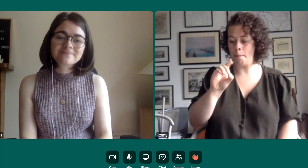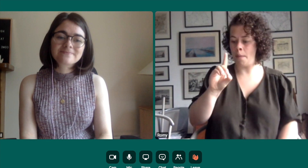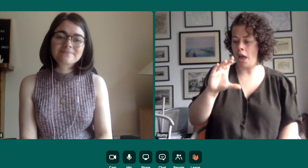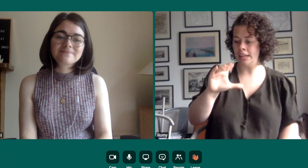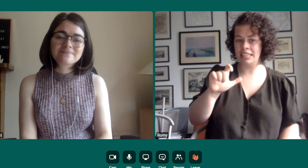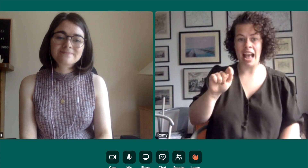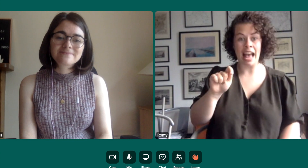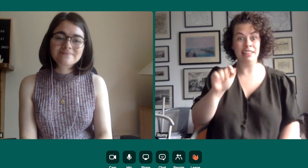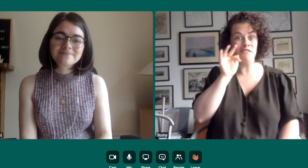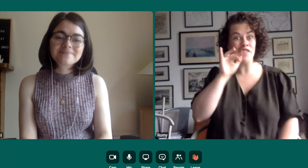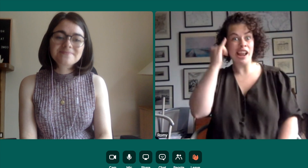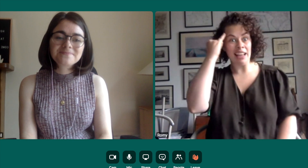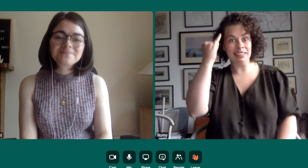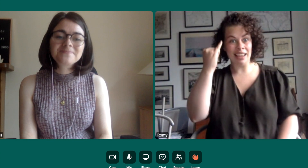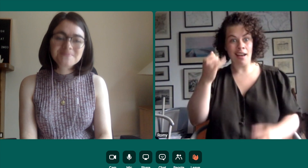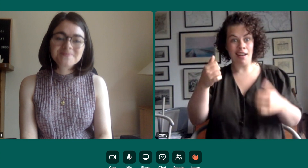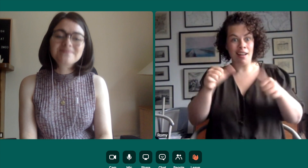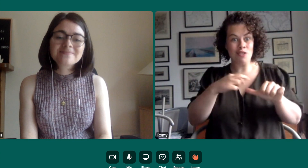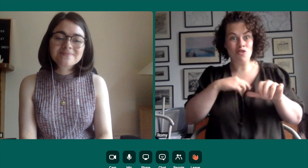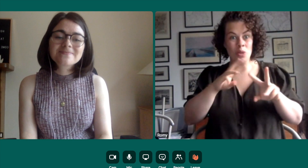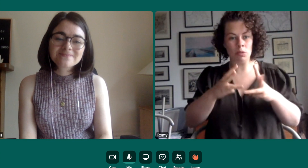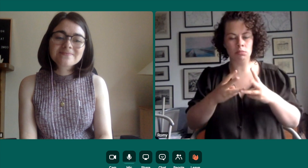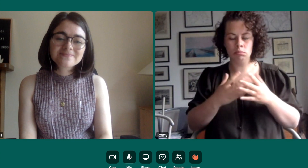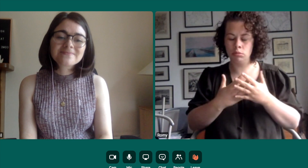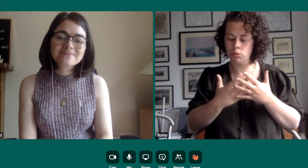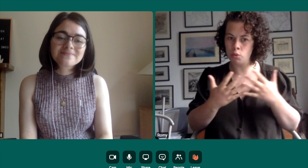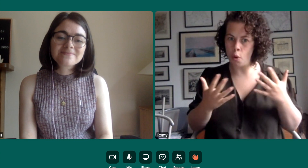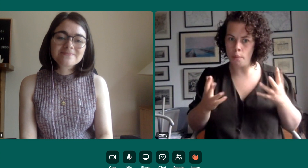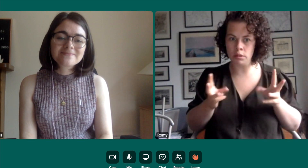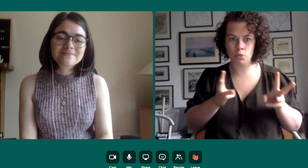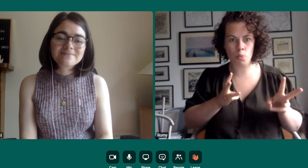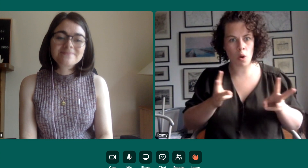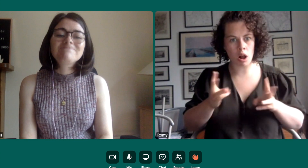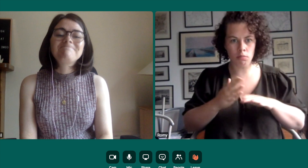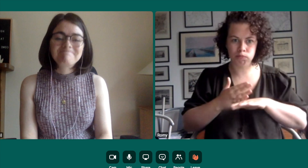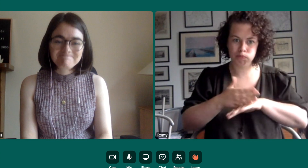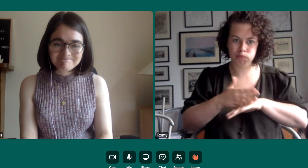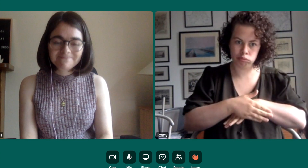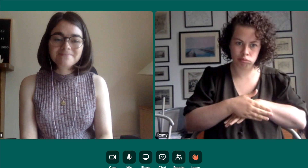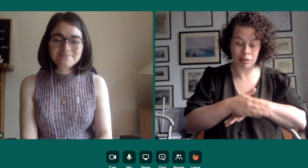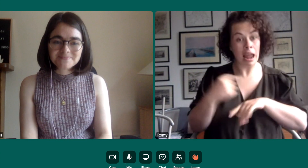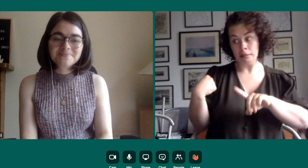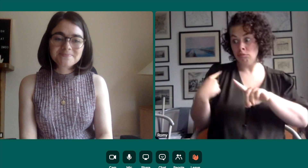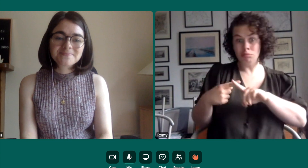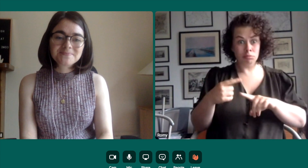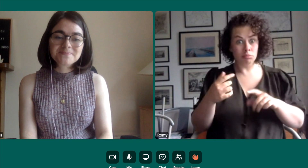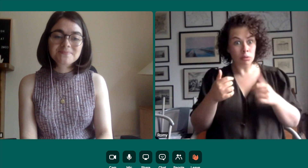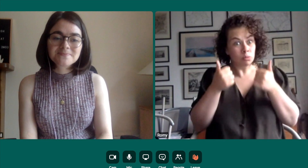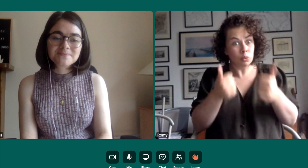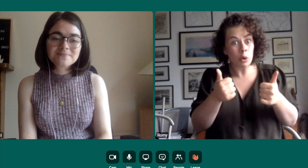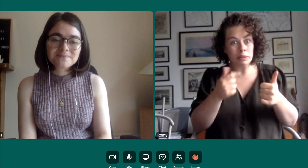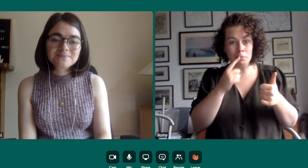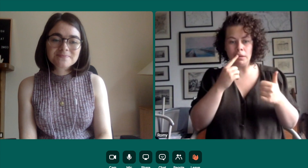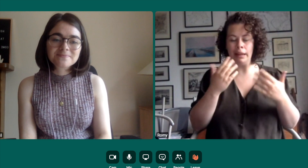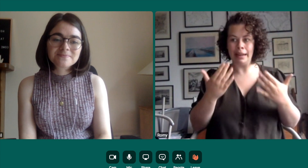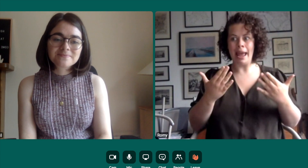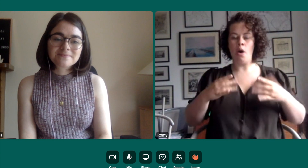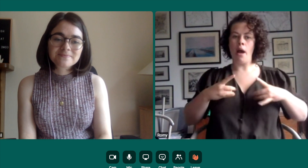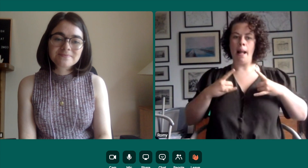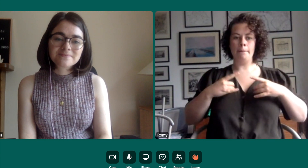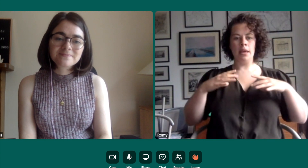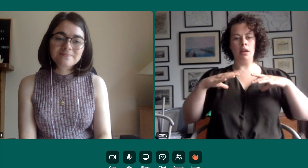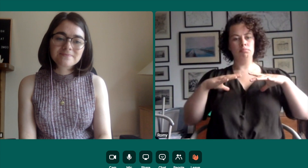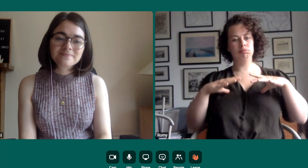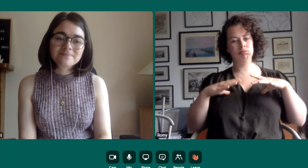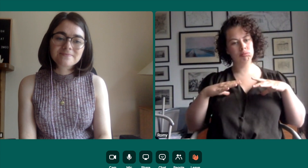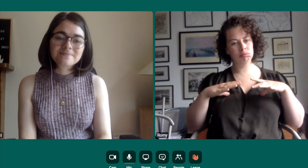a funny dream like a podcast can be. Mm-hmm. So I'm kind of like, this season was so cool, but I'm also kind of glad that we've got a break coming